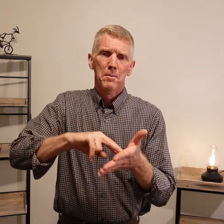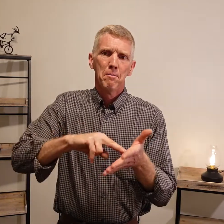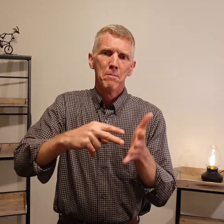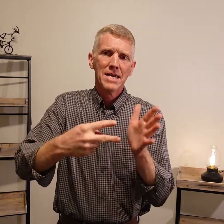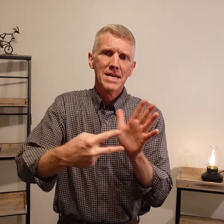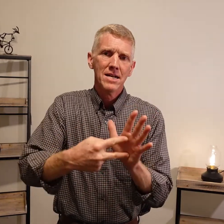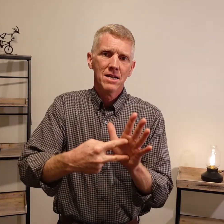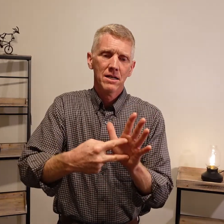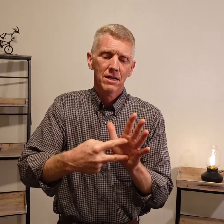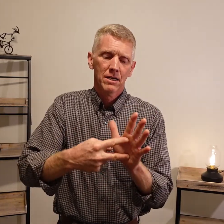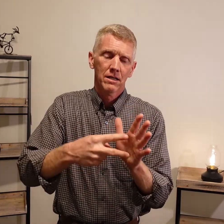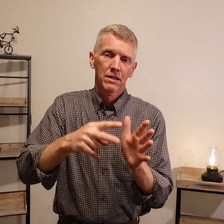Mean.